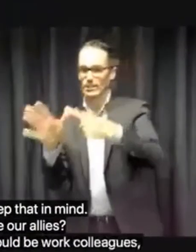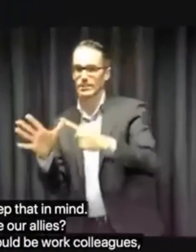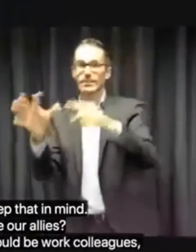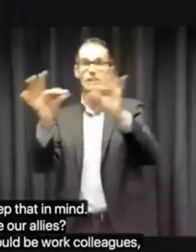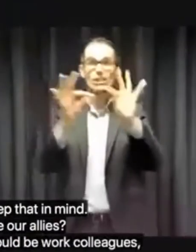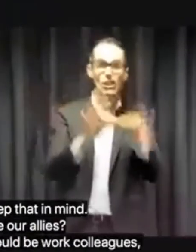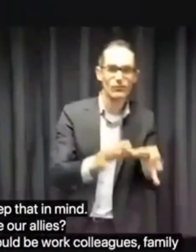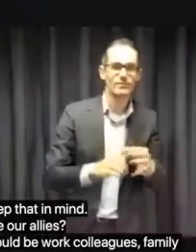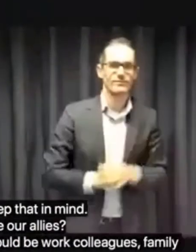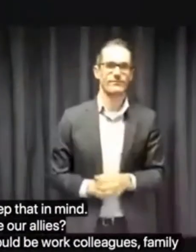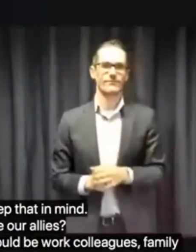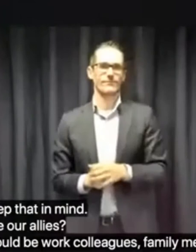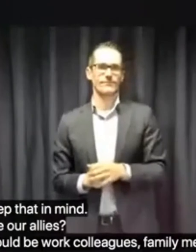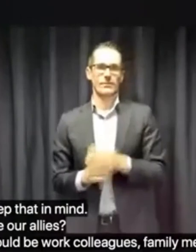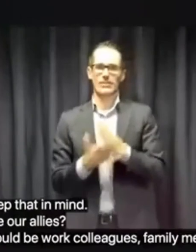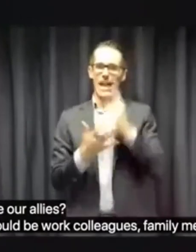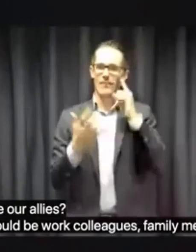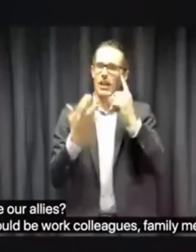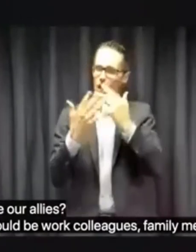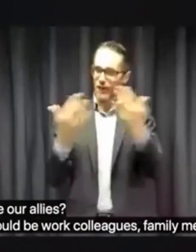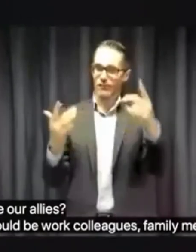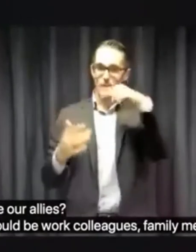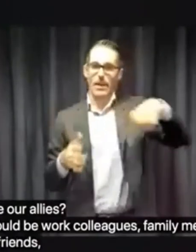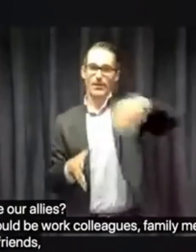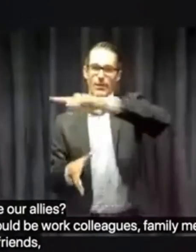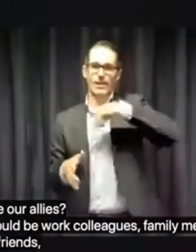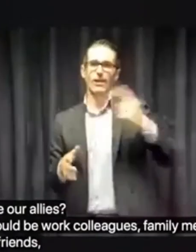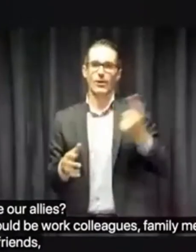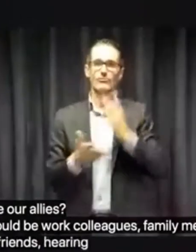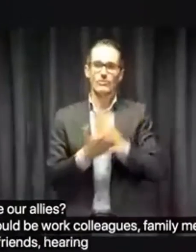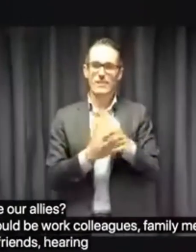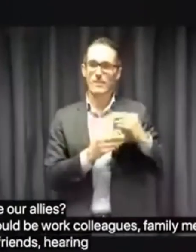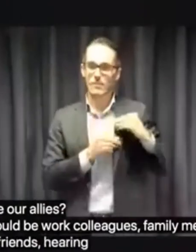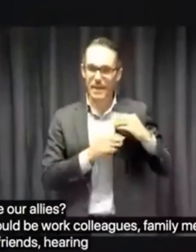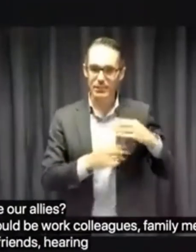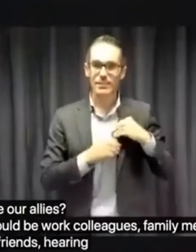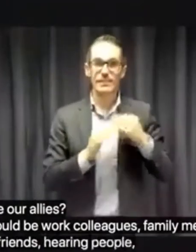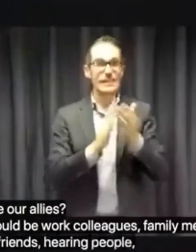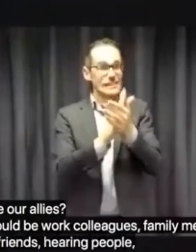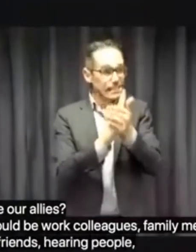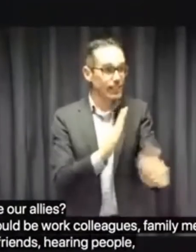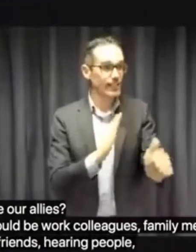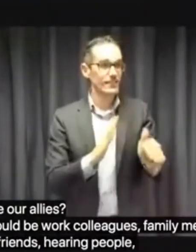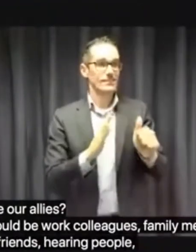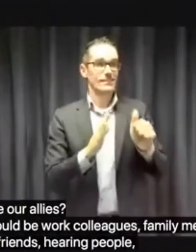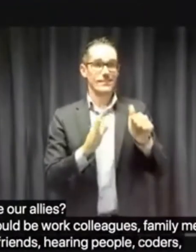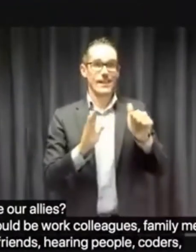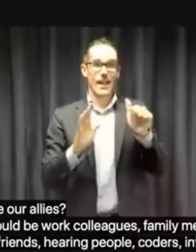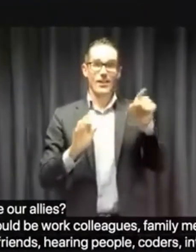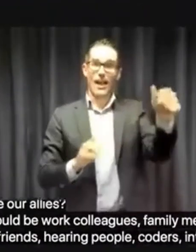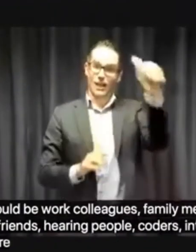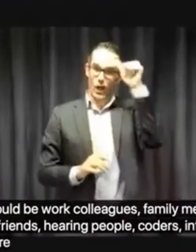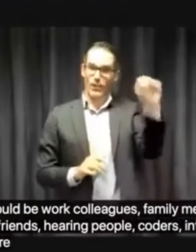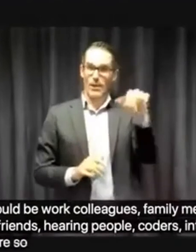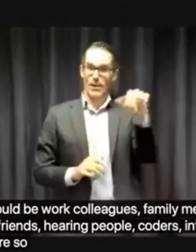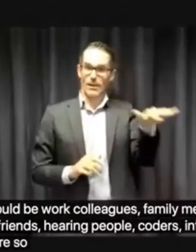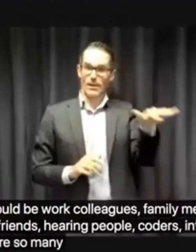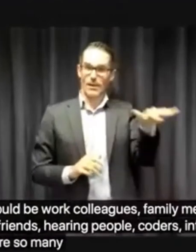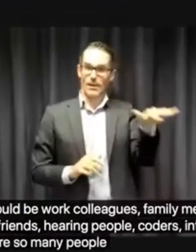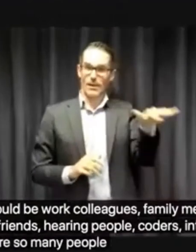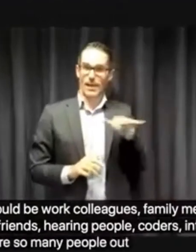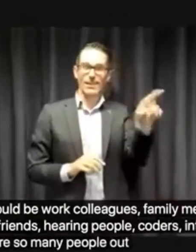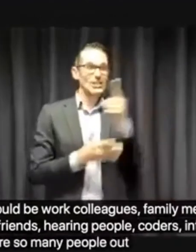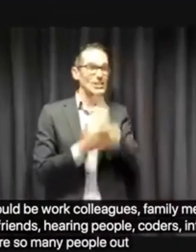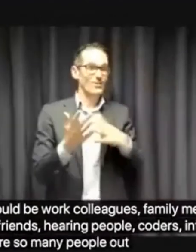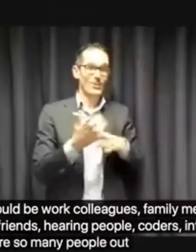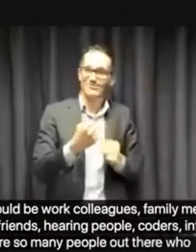hearing people, coders, interpreters. There's so many people out there who really are passionate and skilled